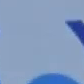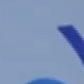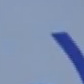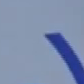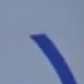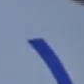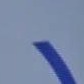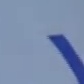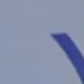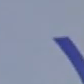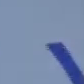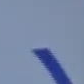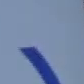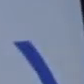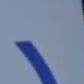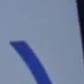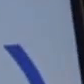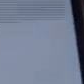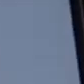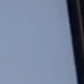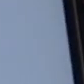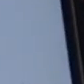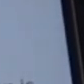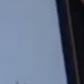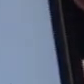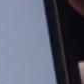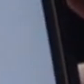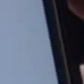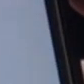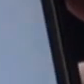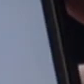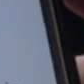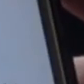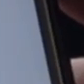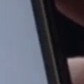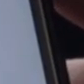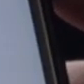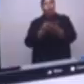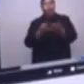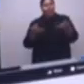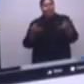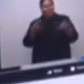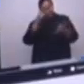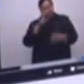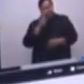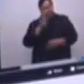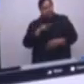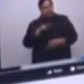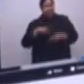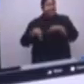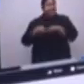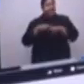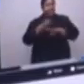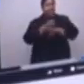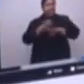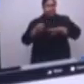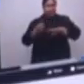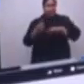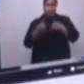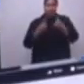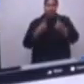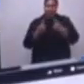attended a funeral in Tabukumbu over the weekend. The woman had already been exposed to COVID-19 at the time.